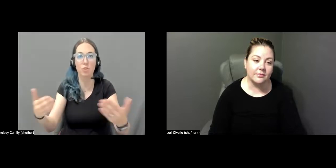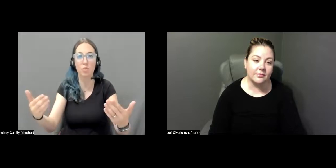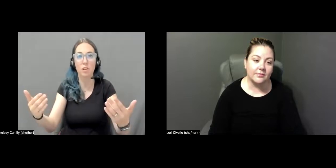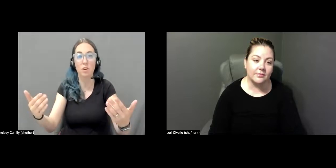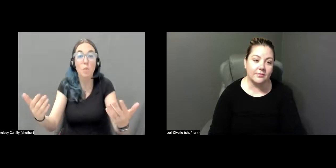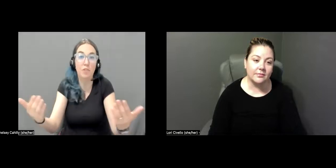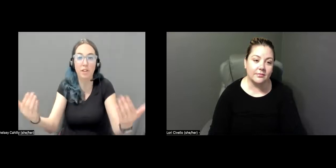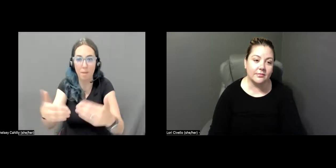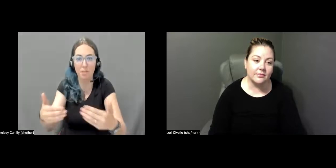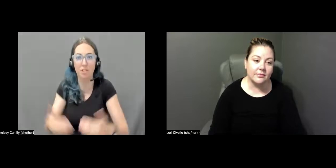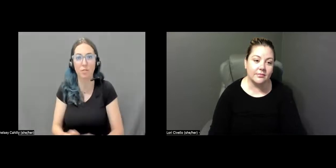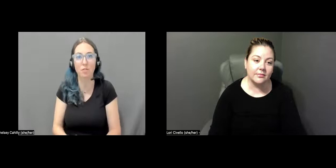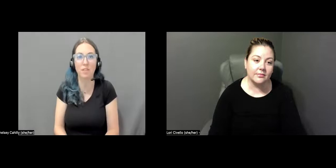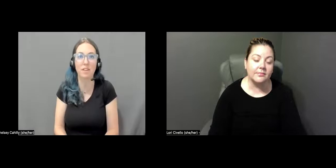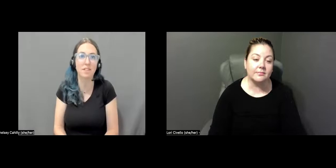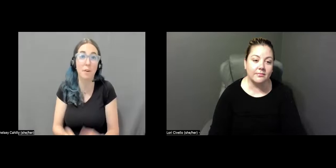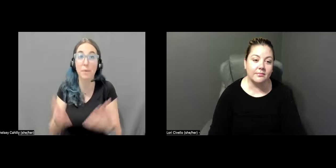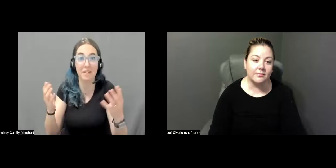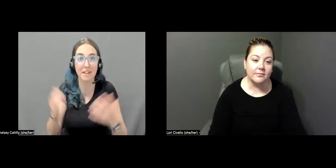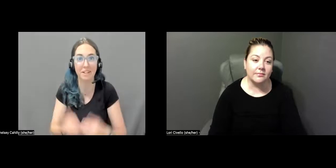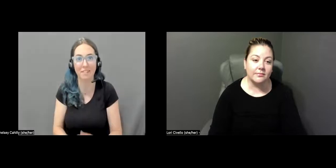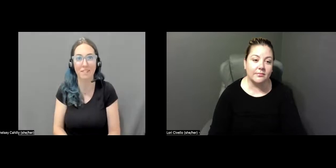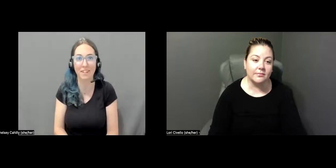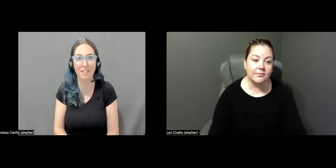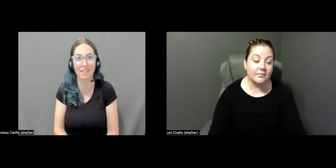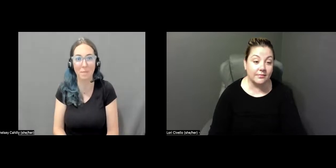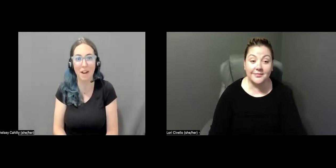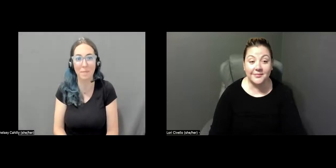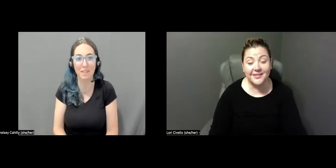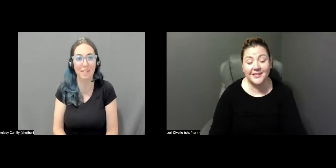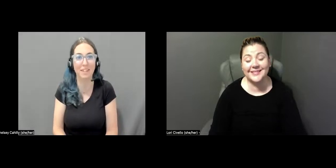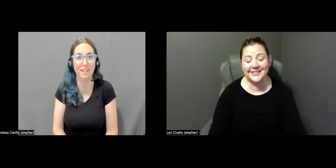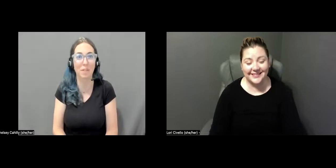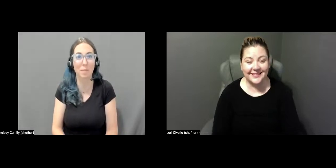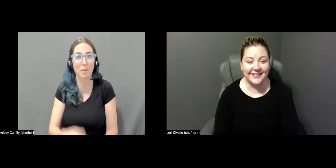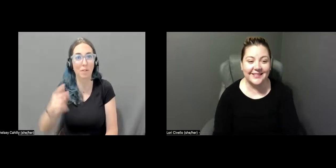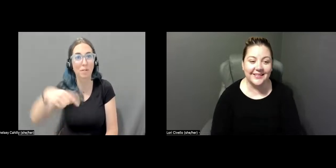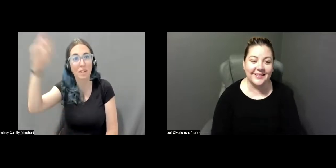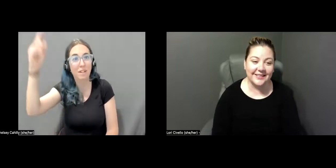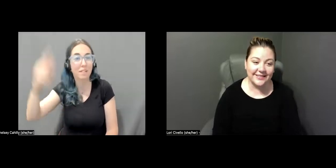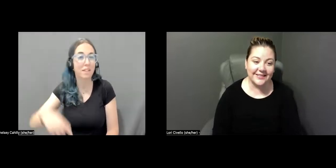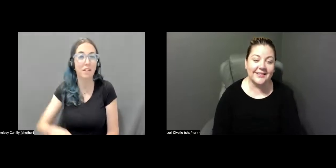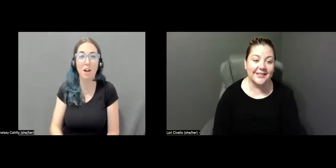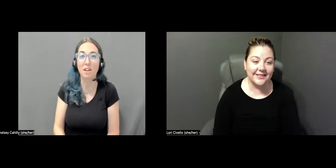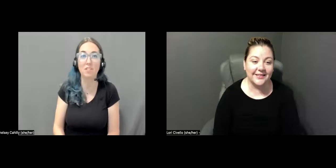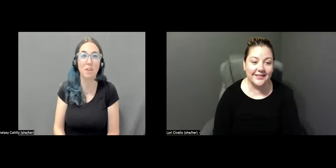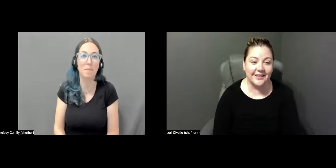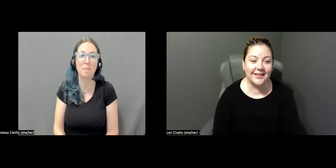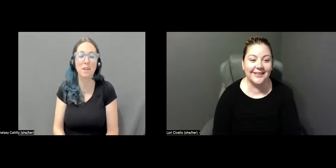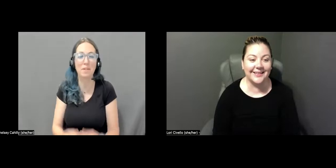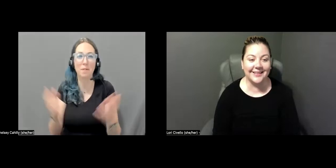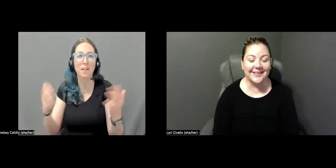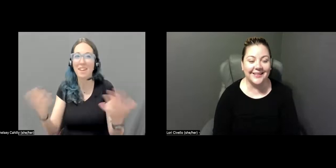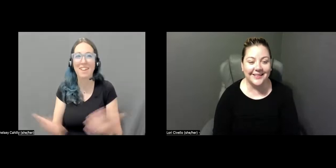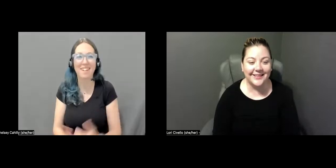able to hopefully accomplish their goals. And it's not always connection, right? Like sometimes it's like to tell them to go kick rocks or something,